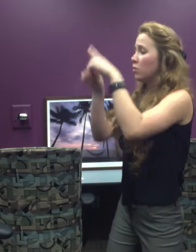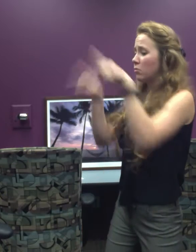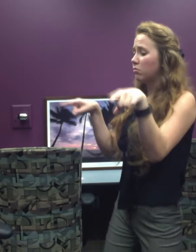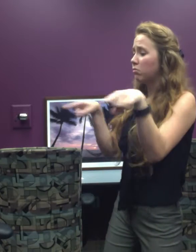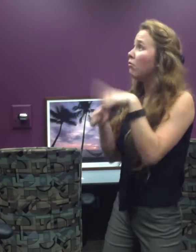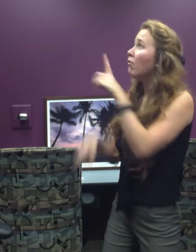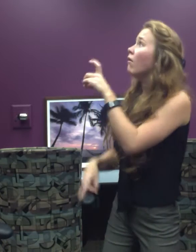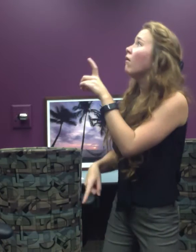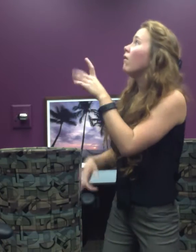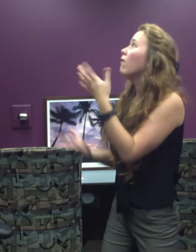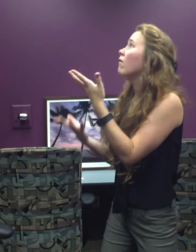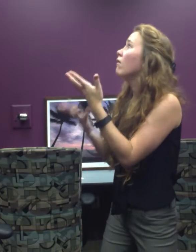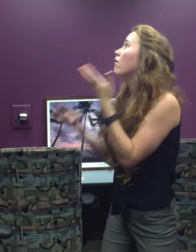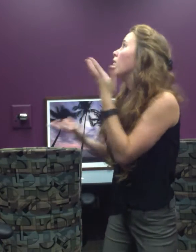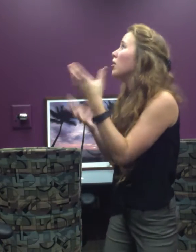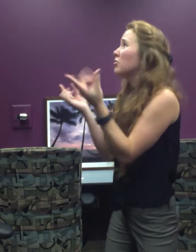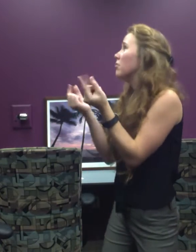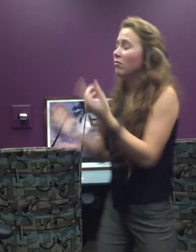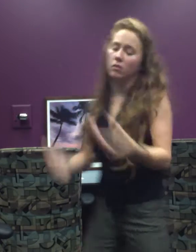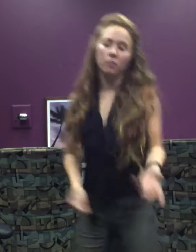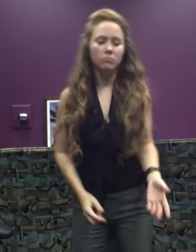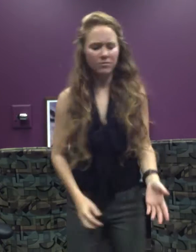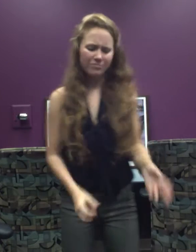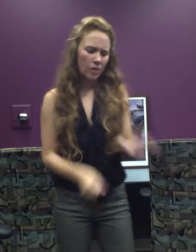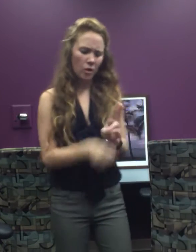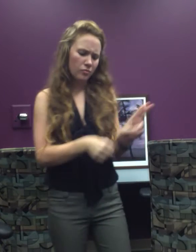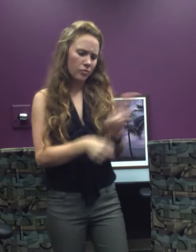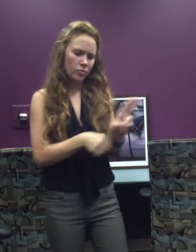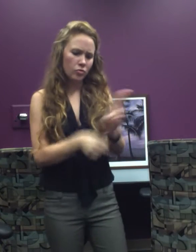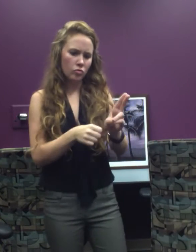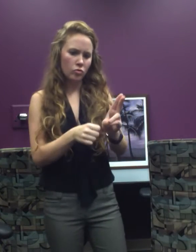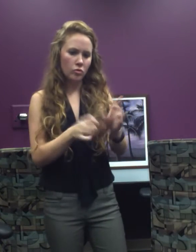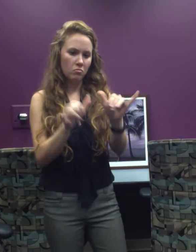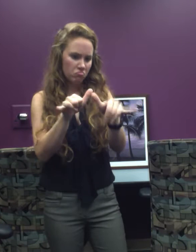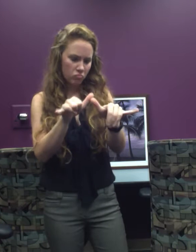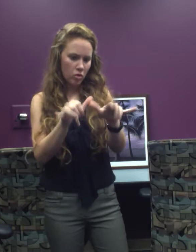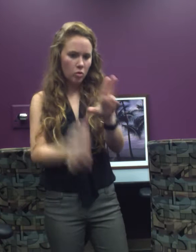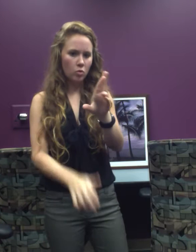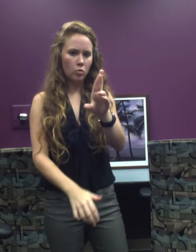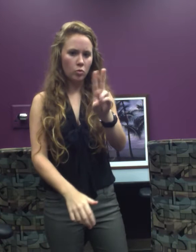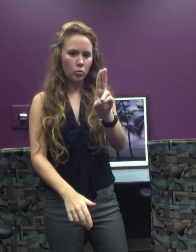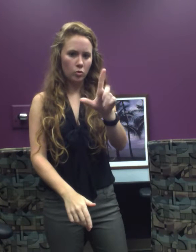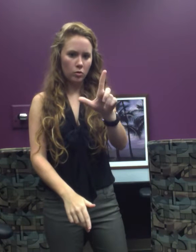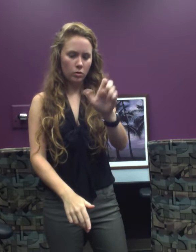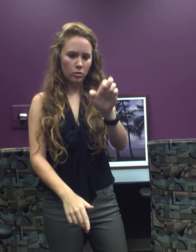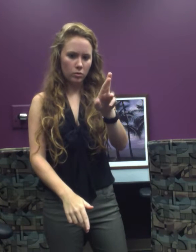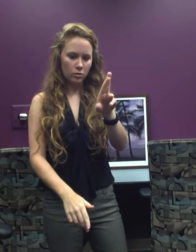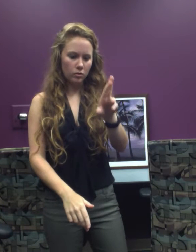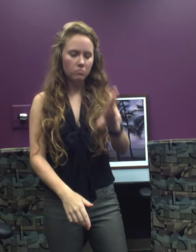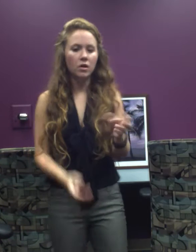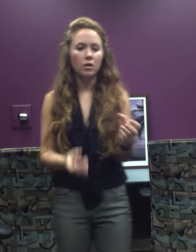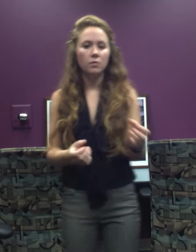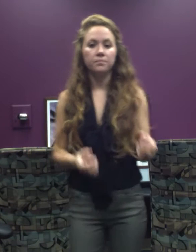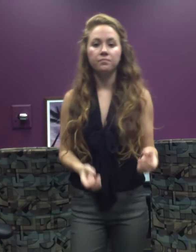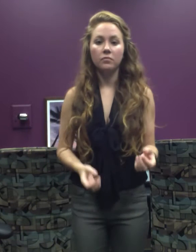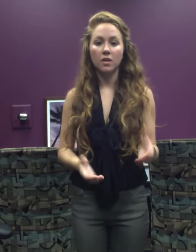Okay, but it can be on my paper. Yes. How many of you would like some paper to take home with you?